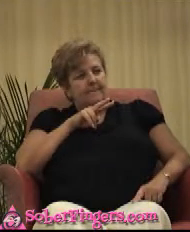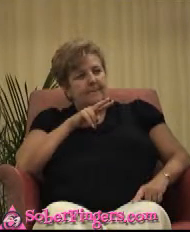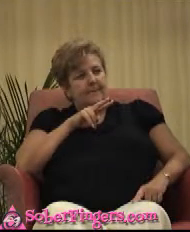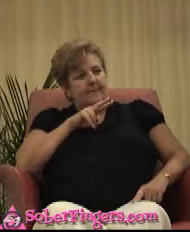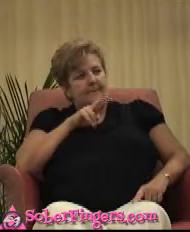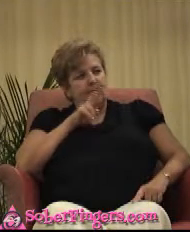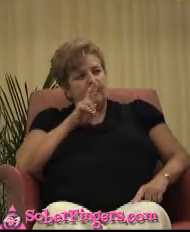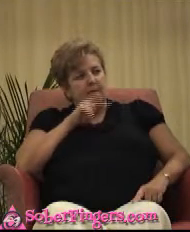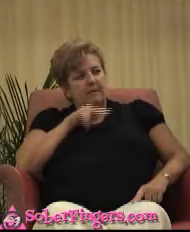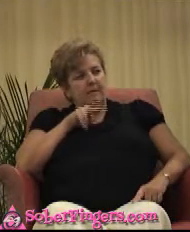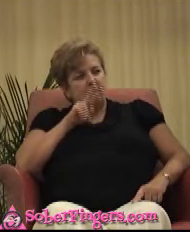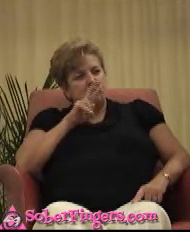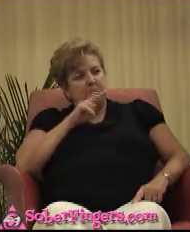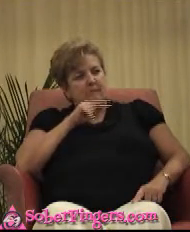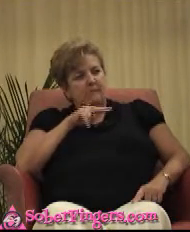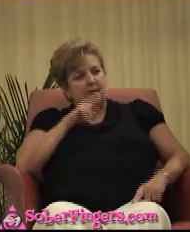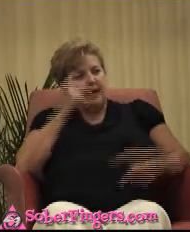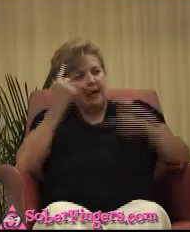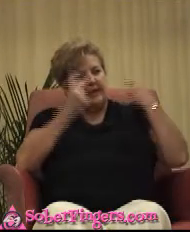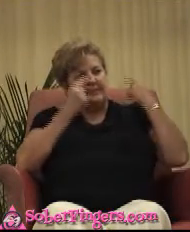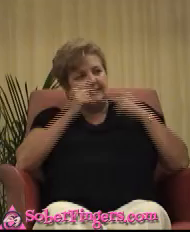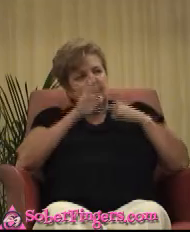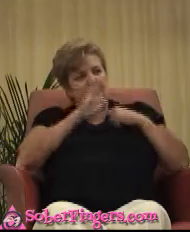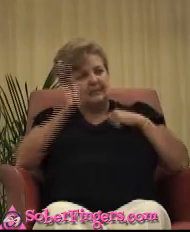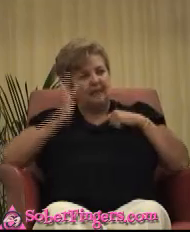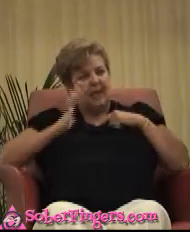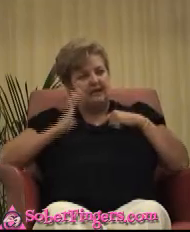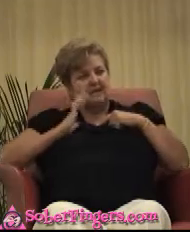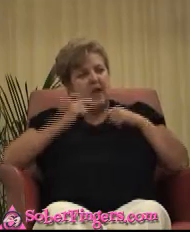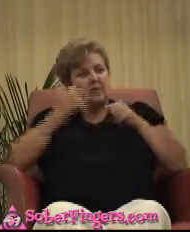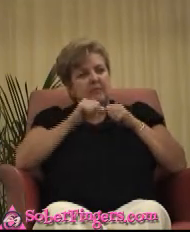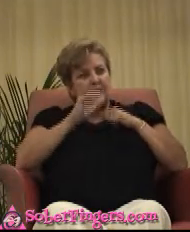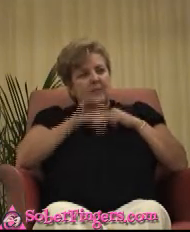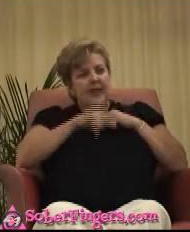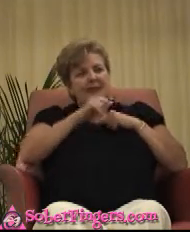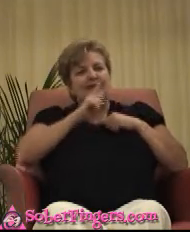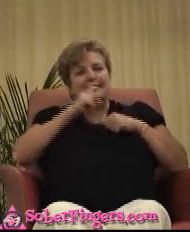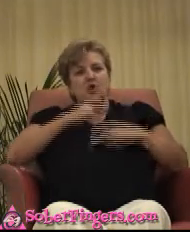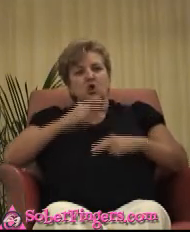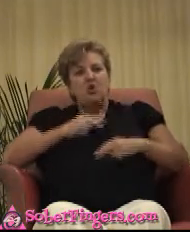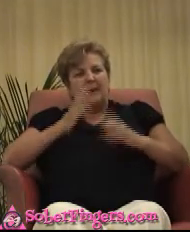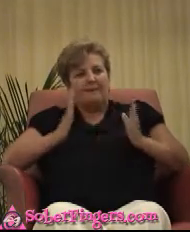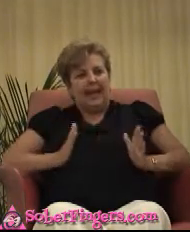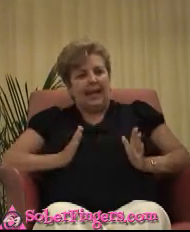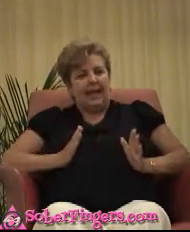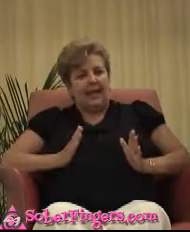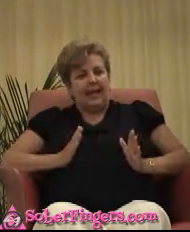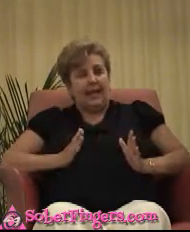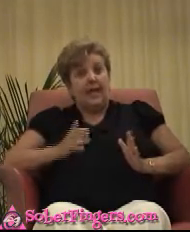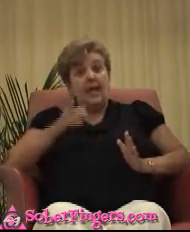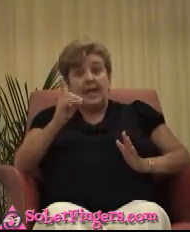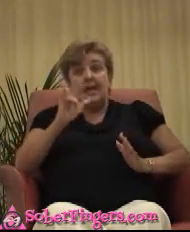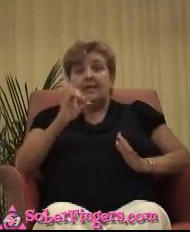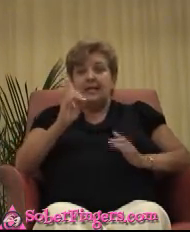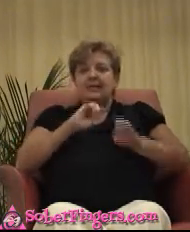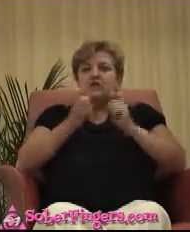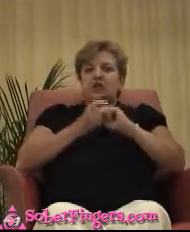his past and considered him as a human being. That judge changed his sentence from the bench that day, one of the